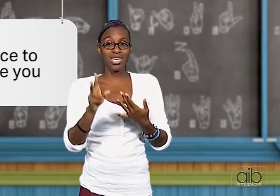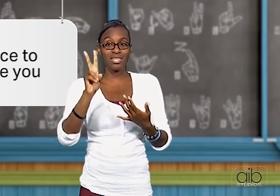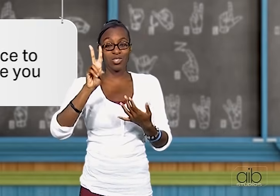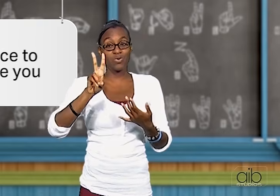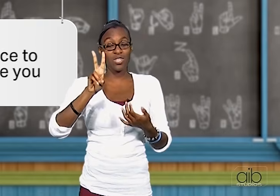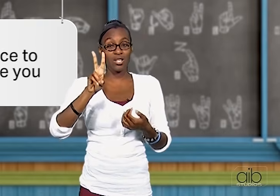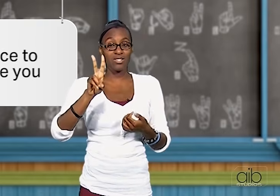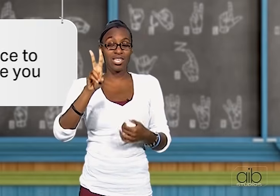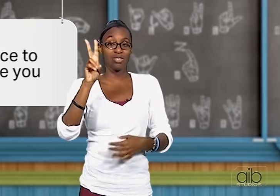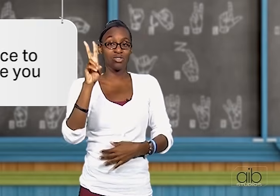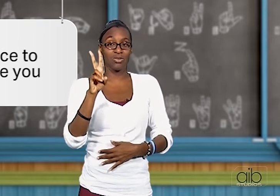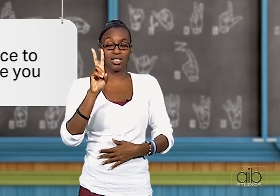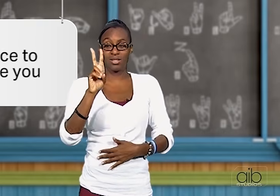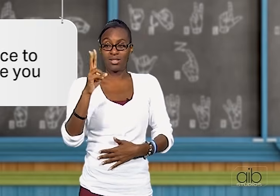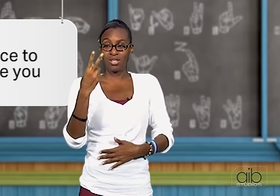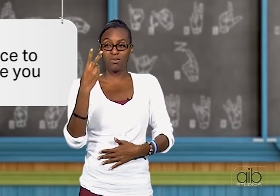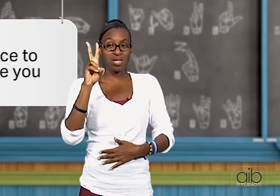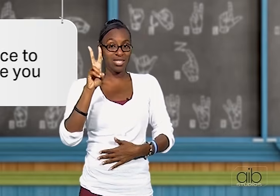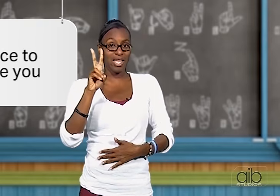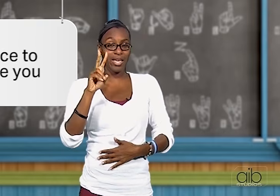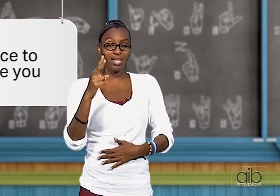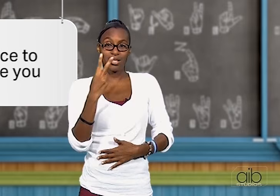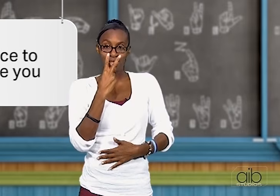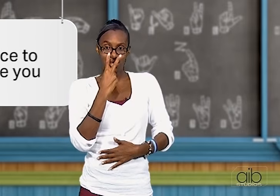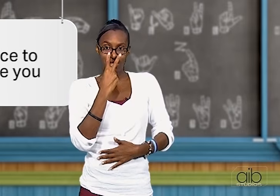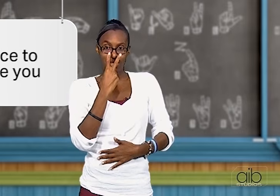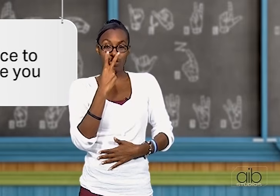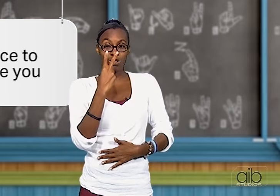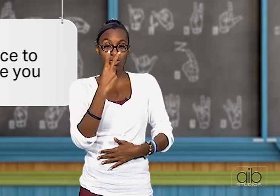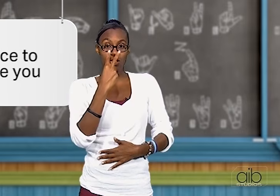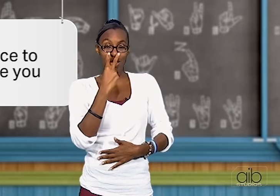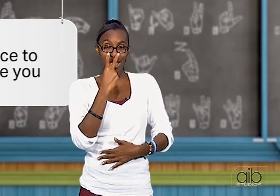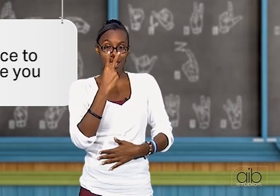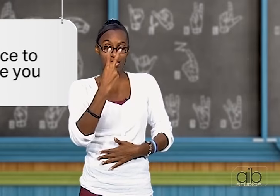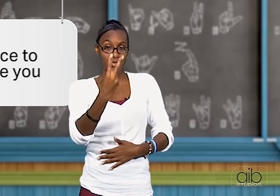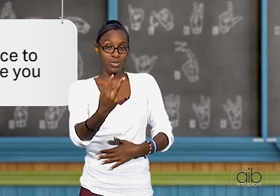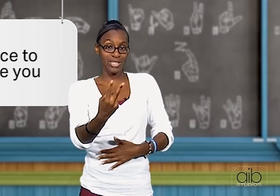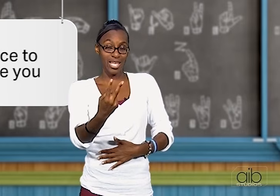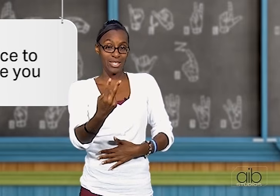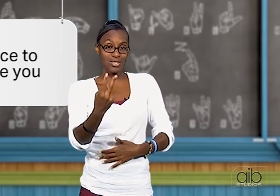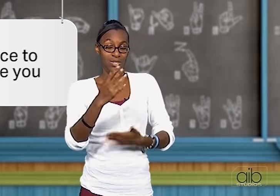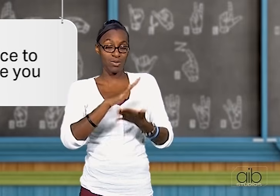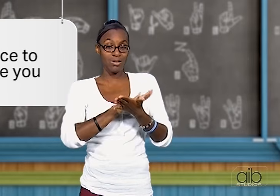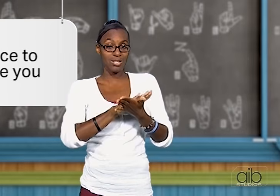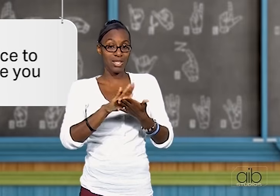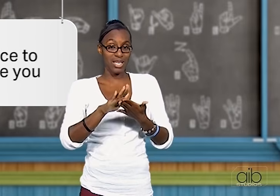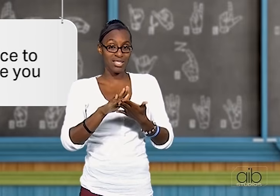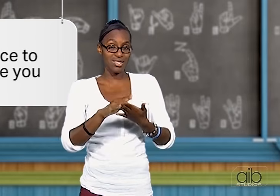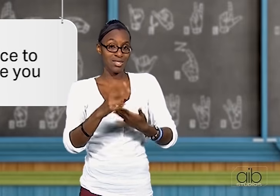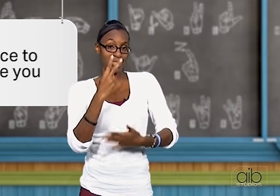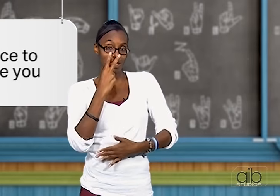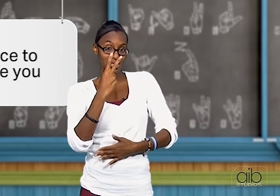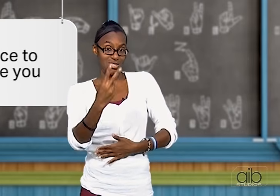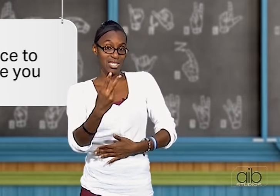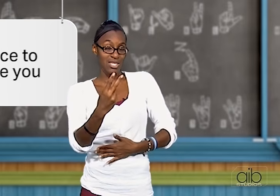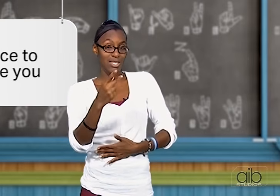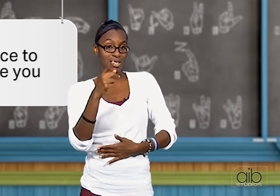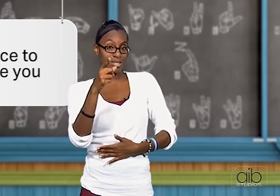take two fingers like you're doing a peace sign. You're going to go to your eyes and you're going like that. So nice to see